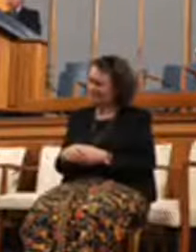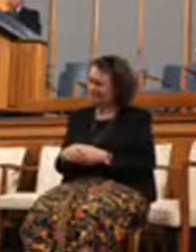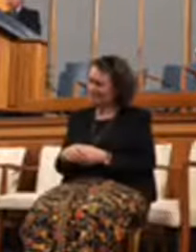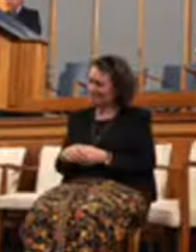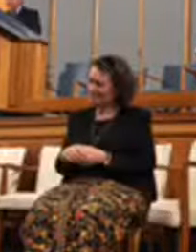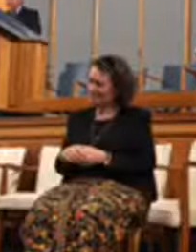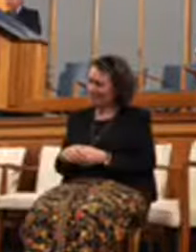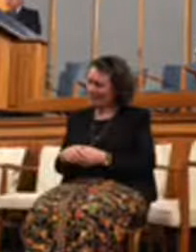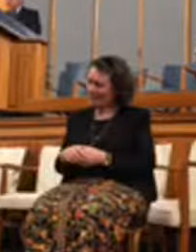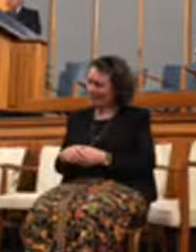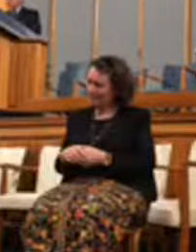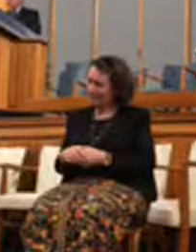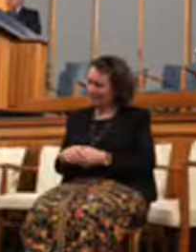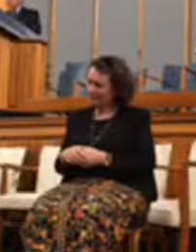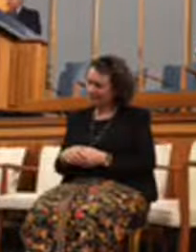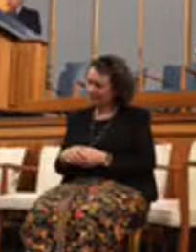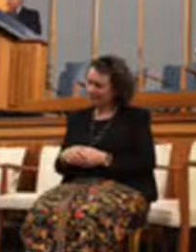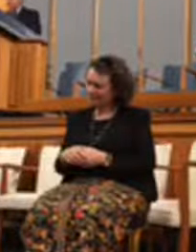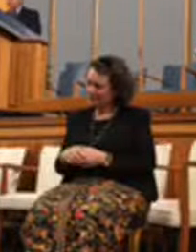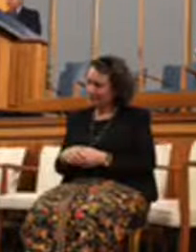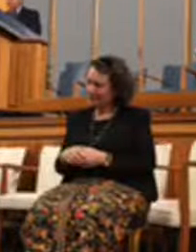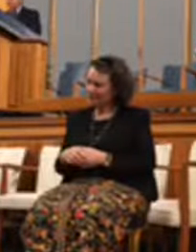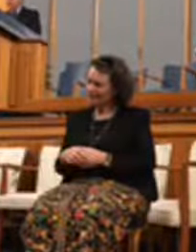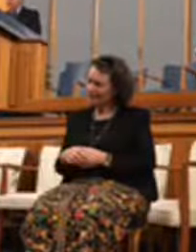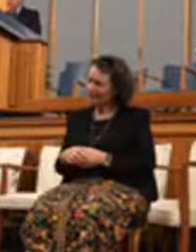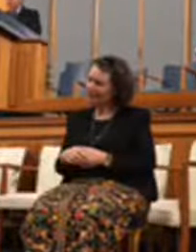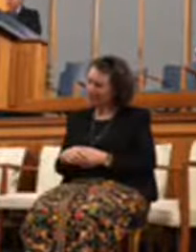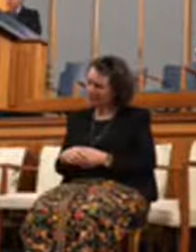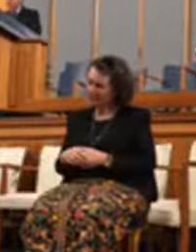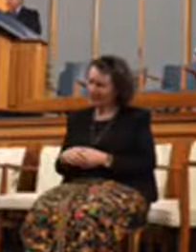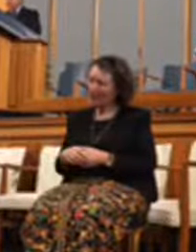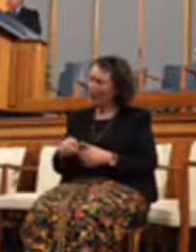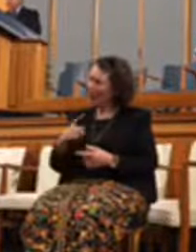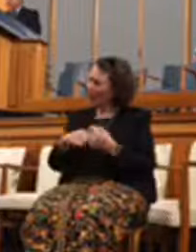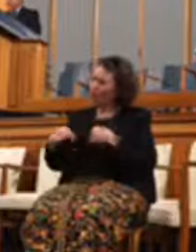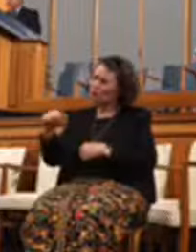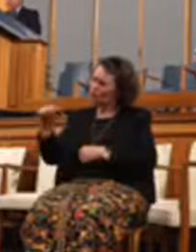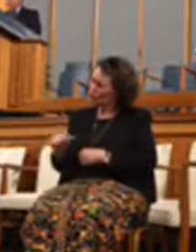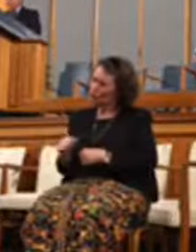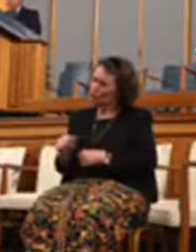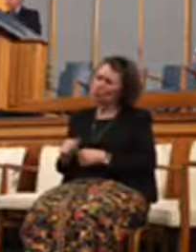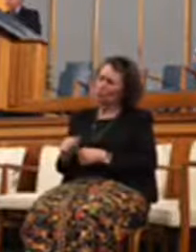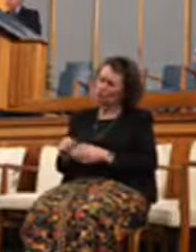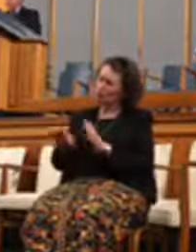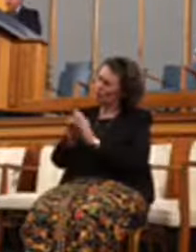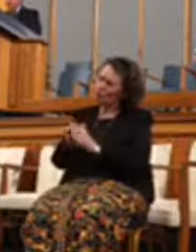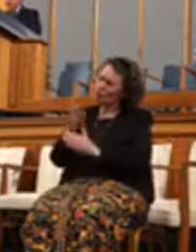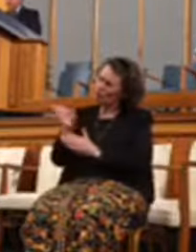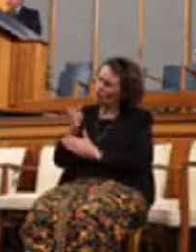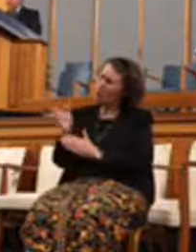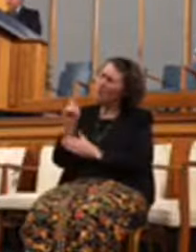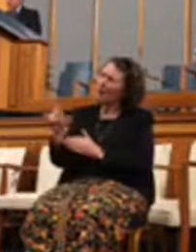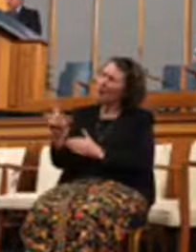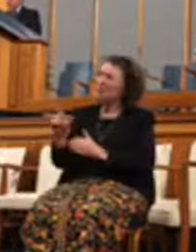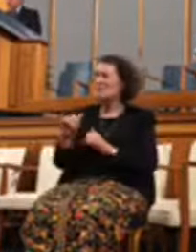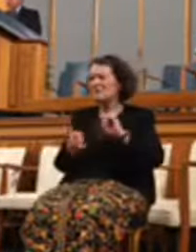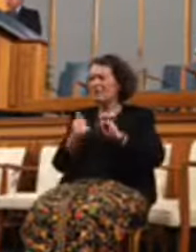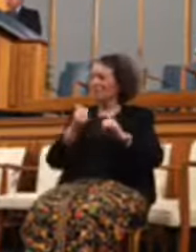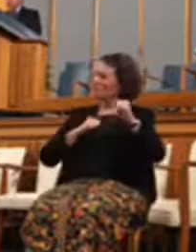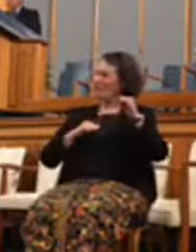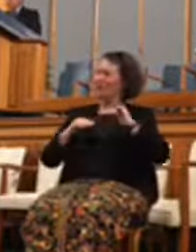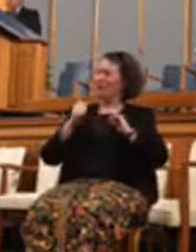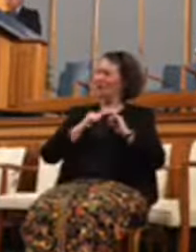not arrogant, presumptuous, and proud people. But we pray, Lord, that thou will help us to swallow